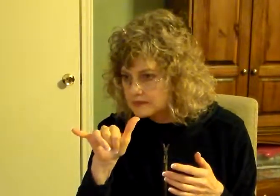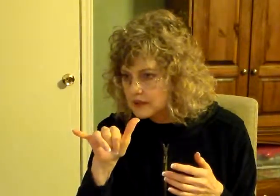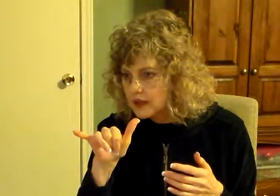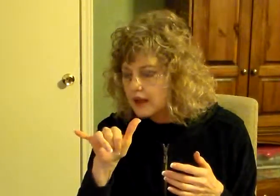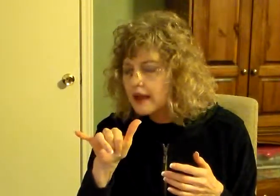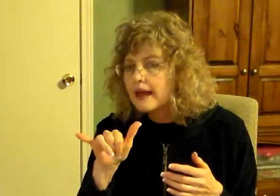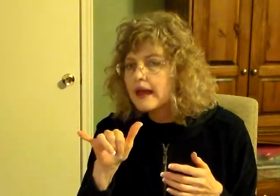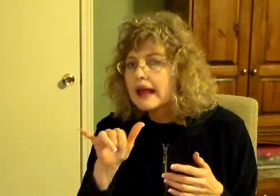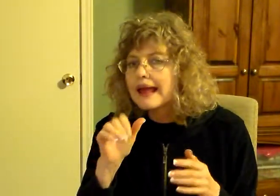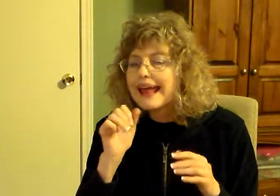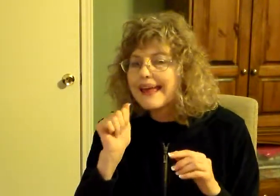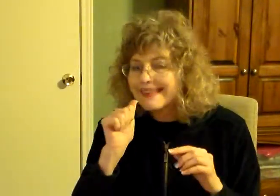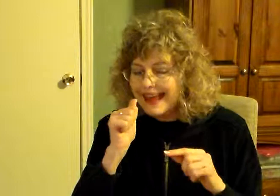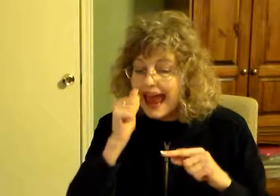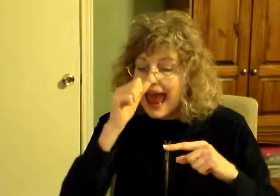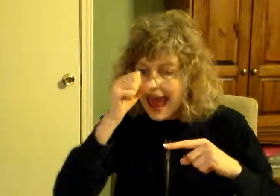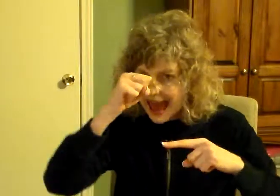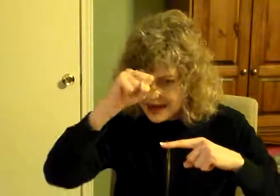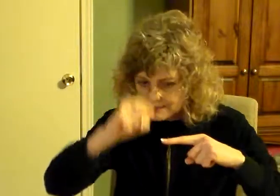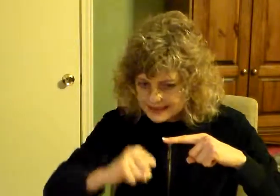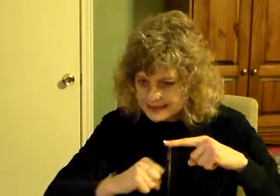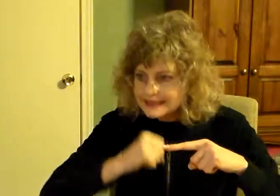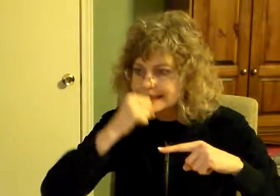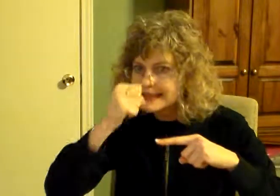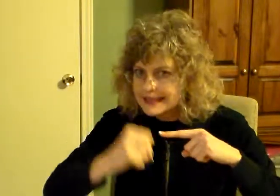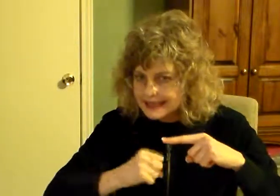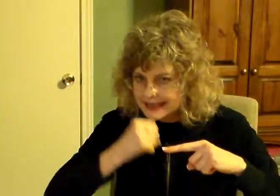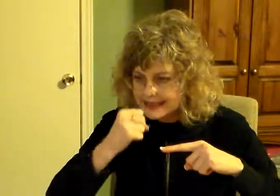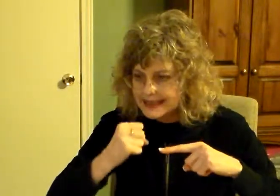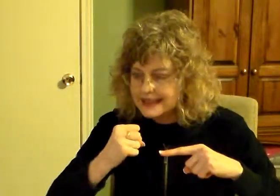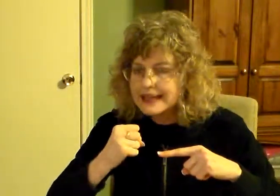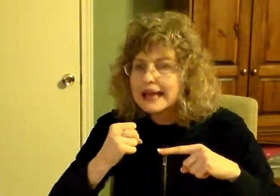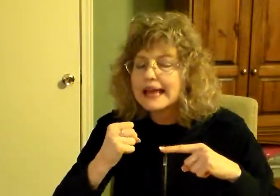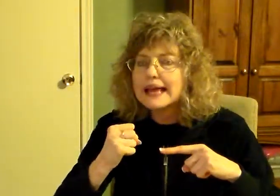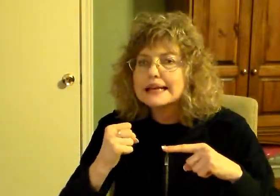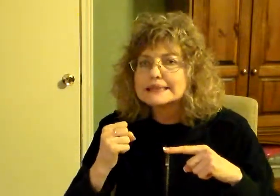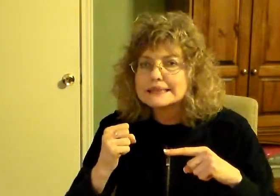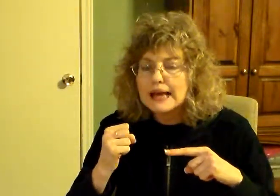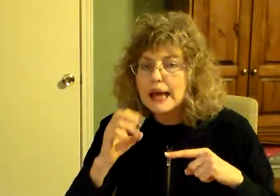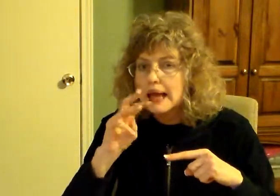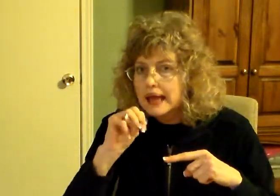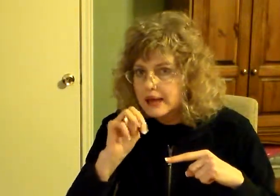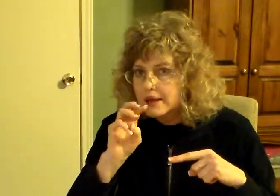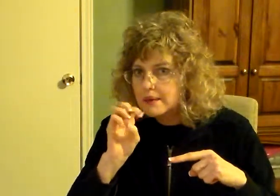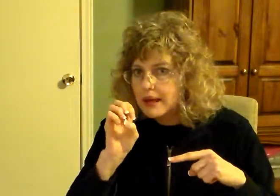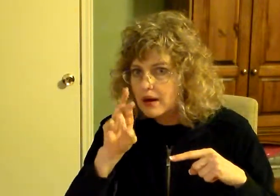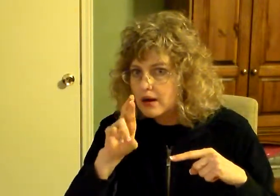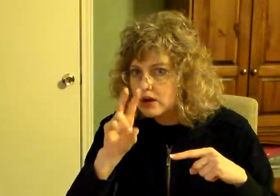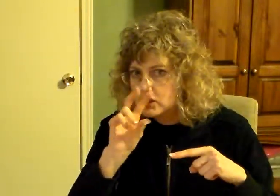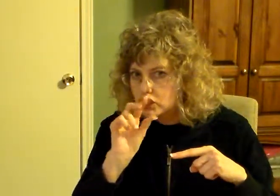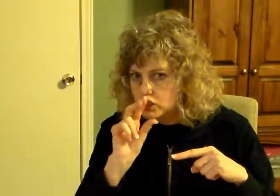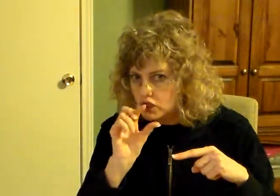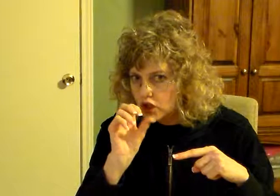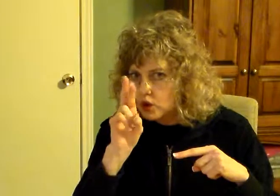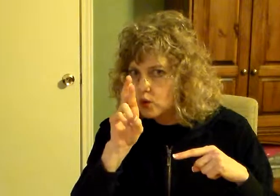When it breaks down, we get mercury, which is this silver coating we see on the test tube, and we get oxygen gas, which goes out the